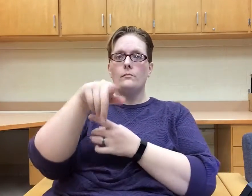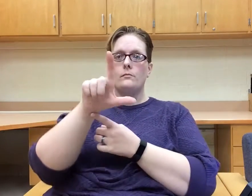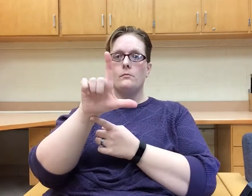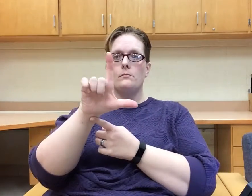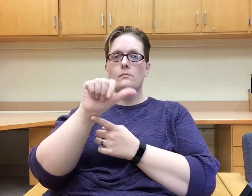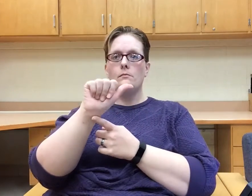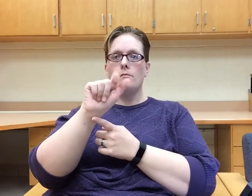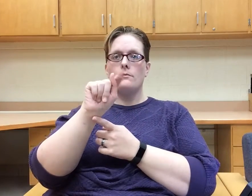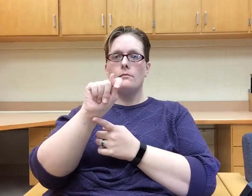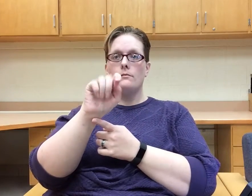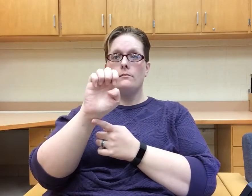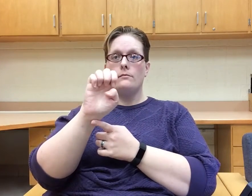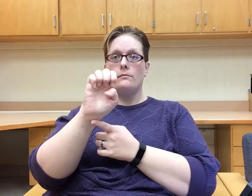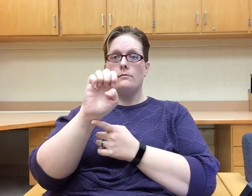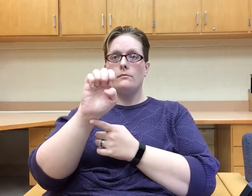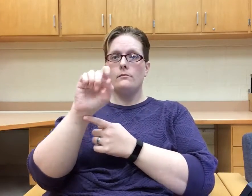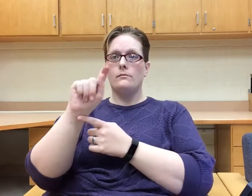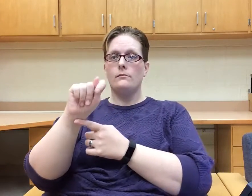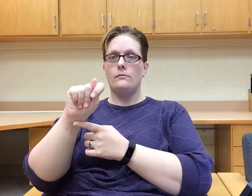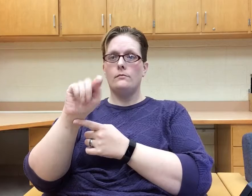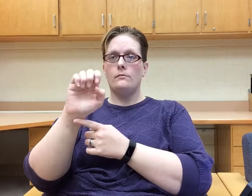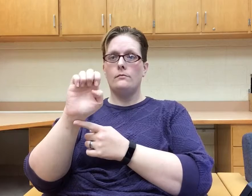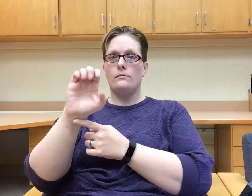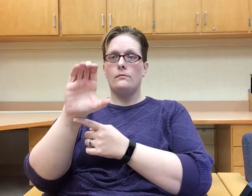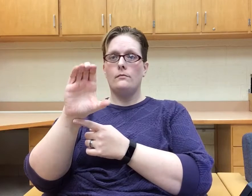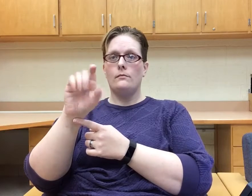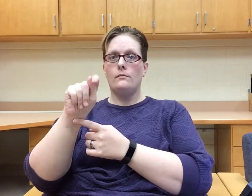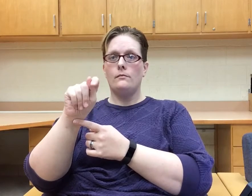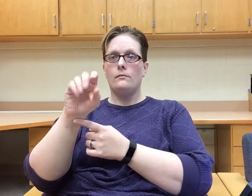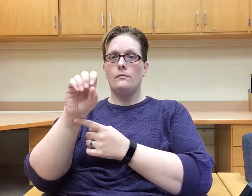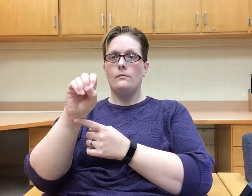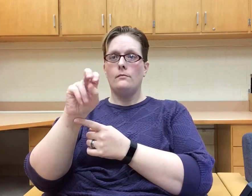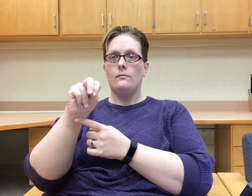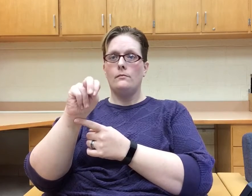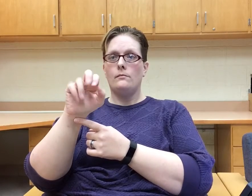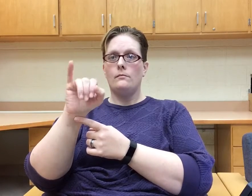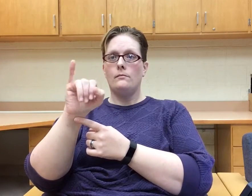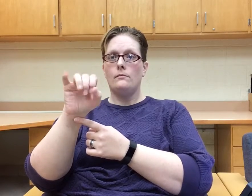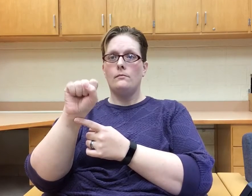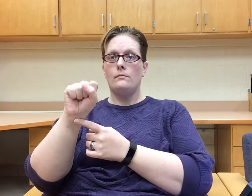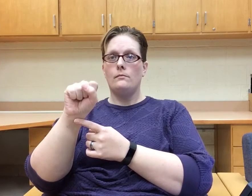plate tectonics.